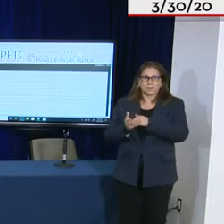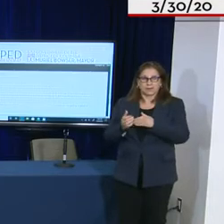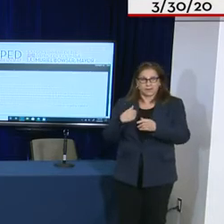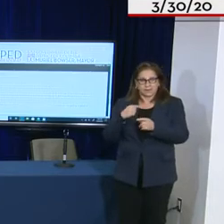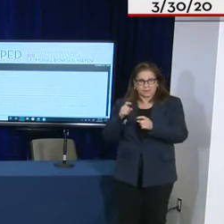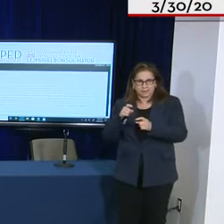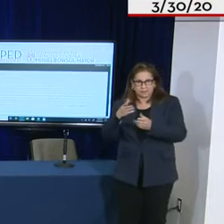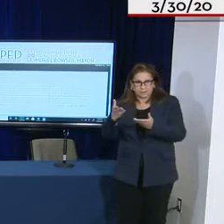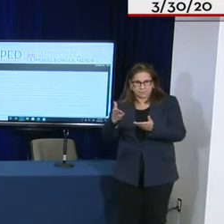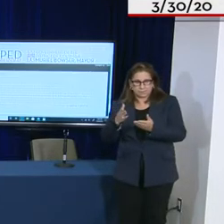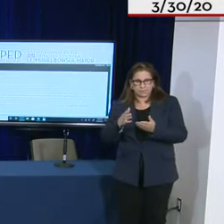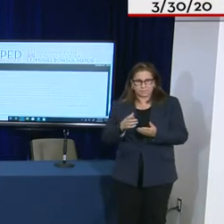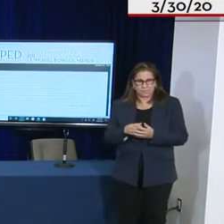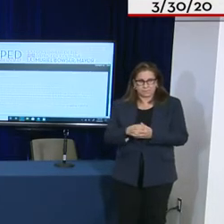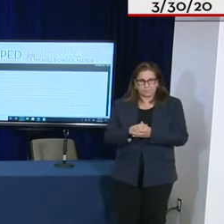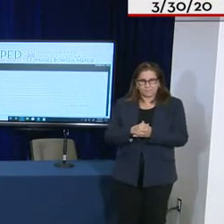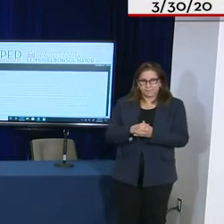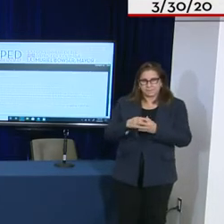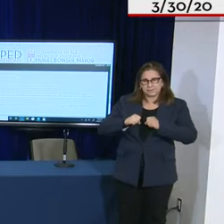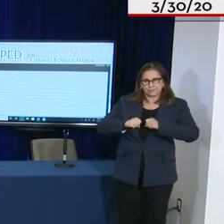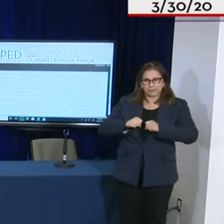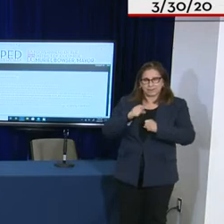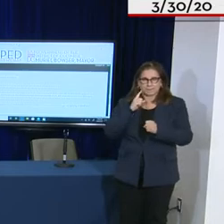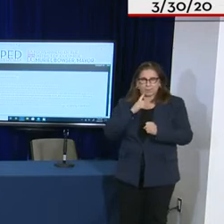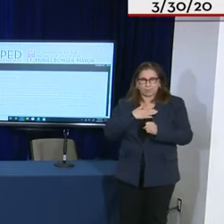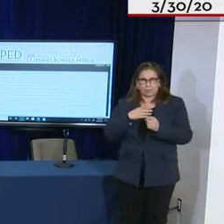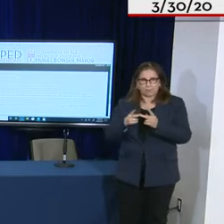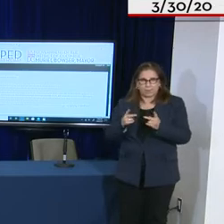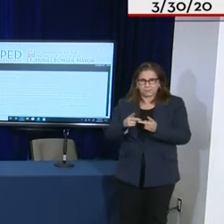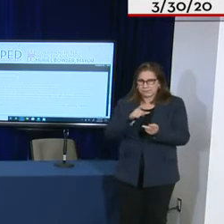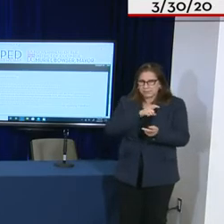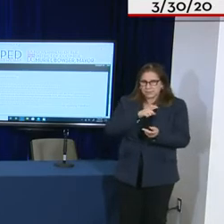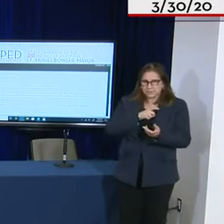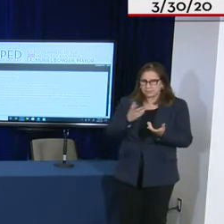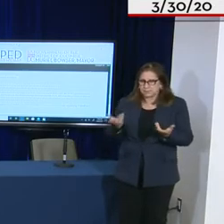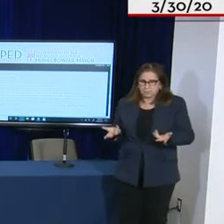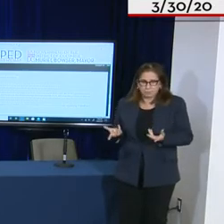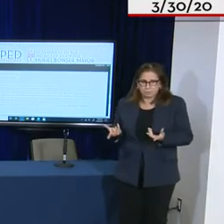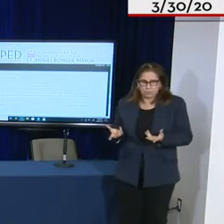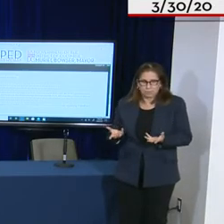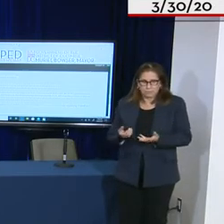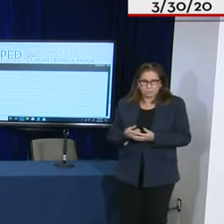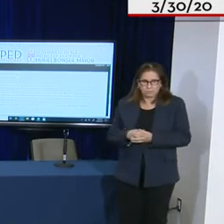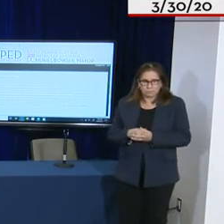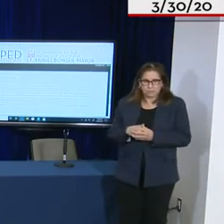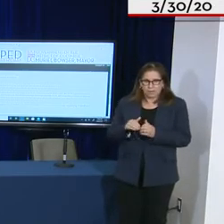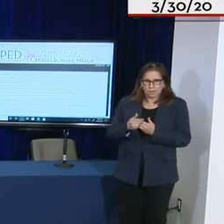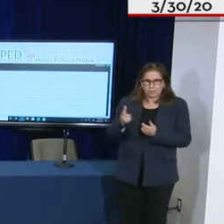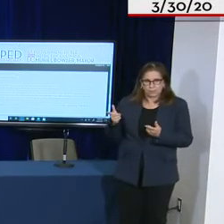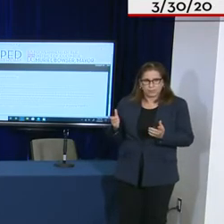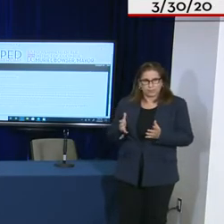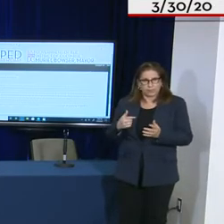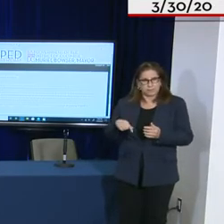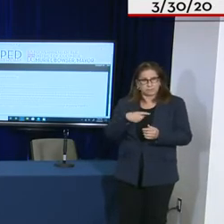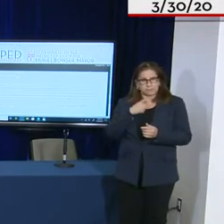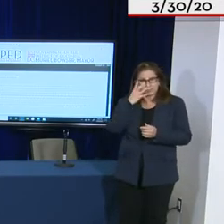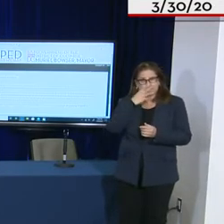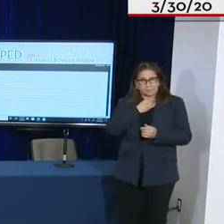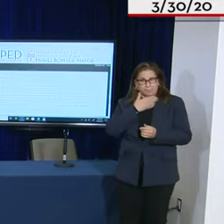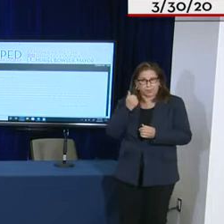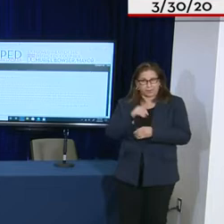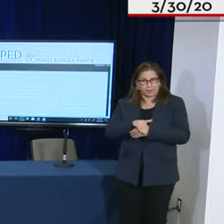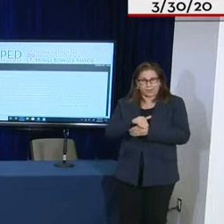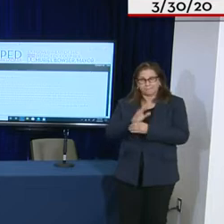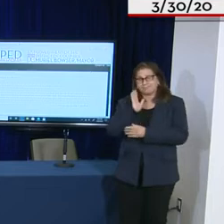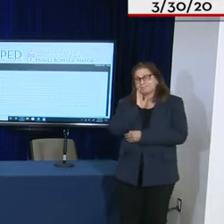up local policing rounds or anything that's going on that can give us some assurance as we go to bed at night? So as you know, that is